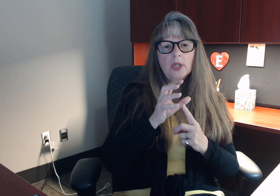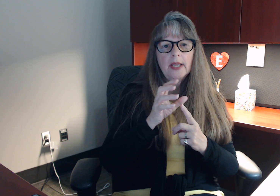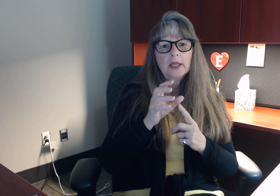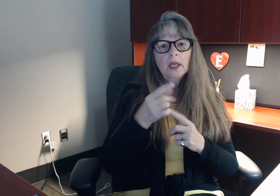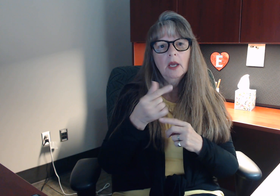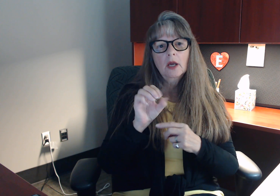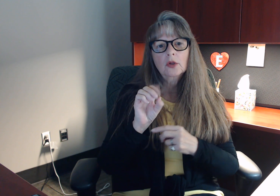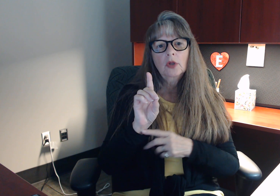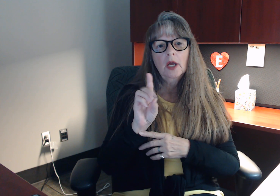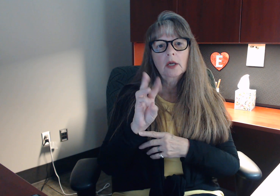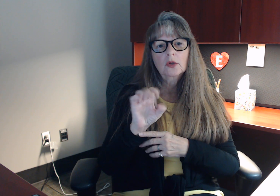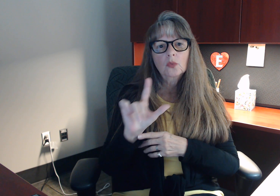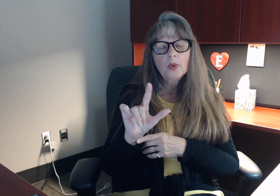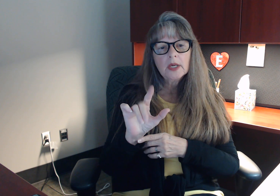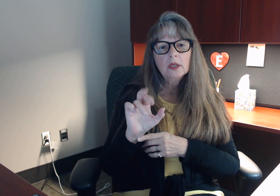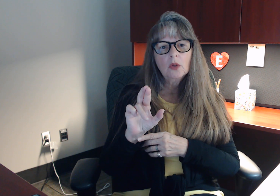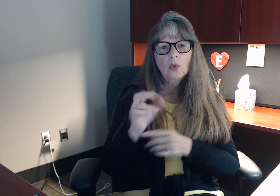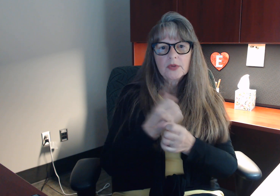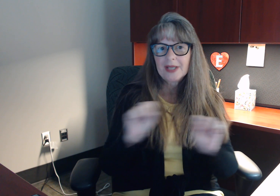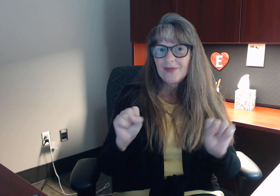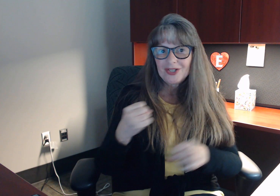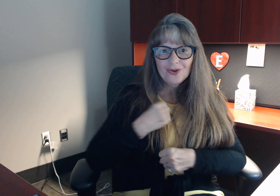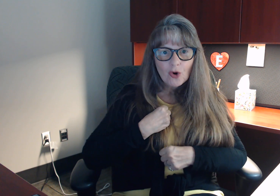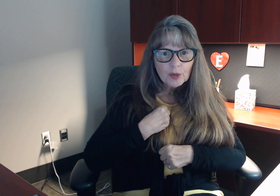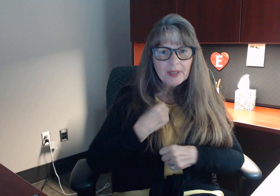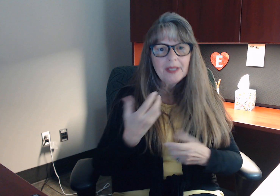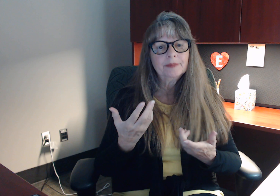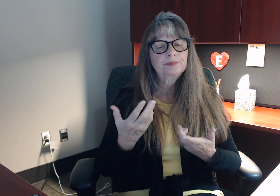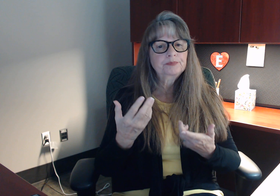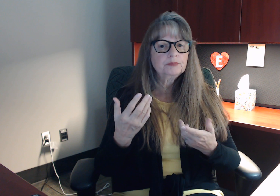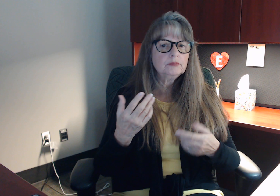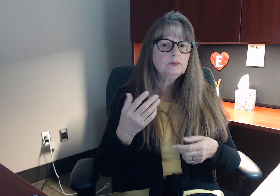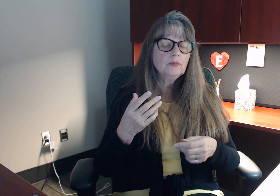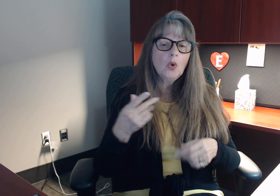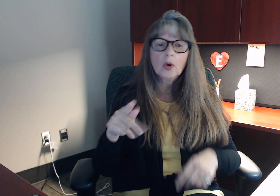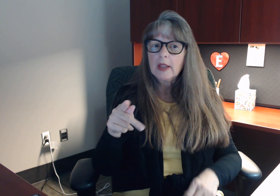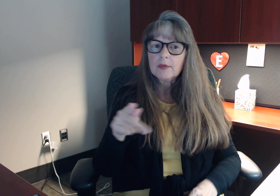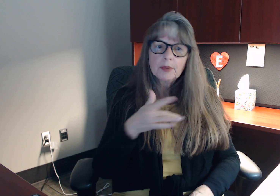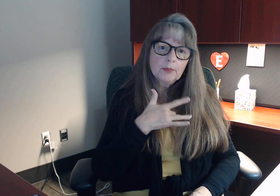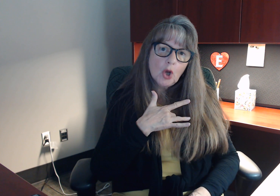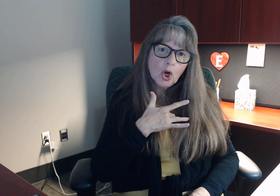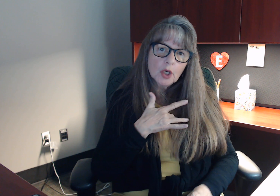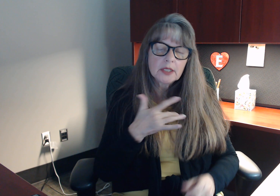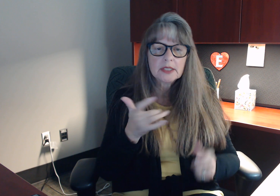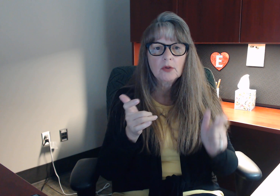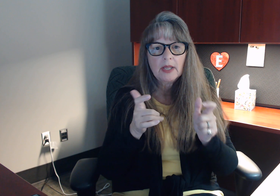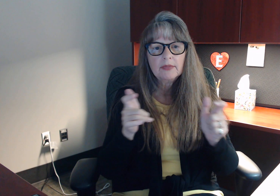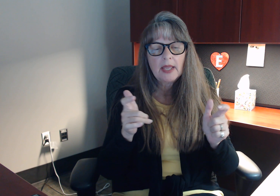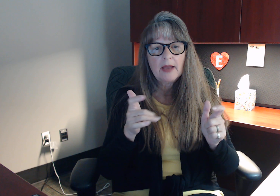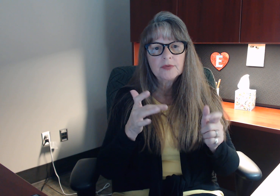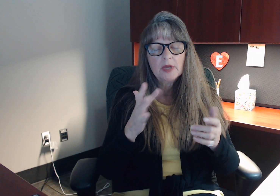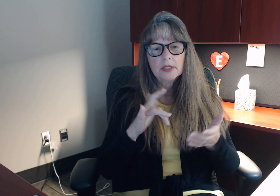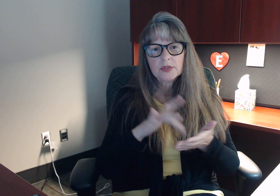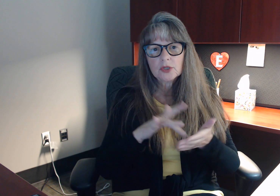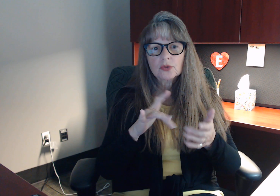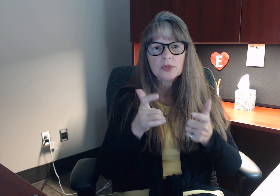like Goodwill or the Salvation Army or even Purple Heart, because they have centers in